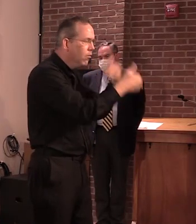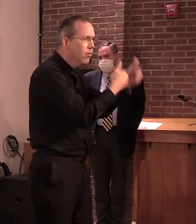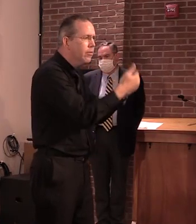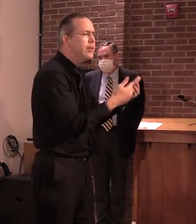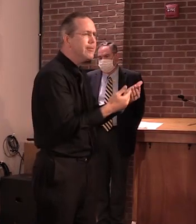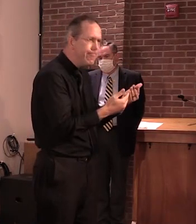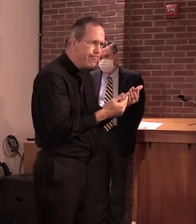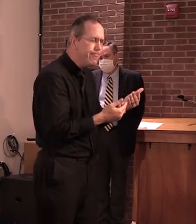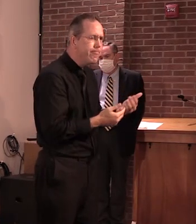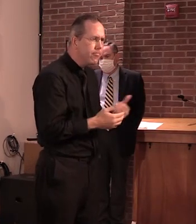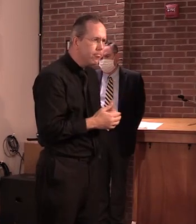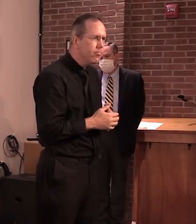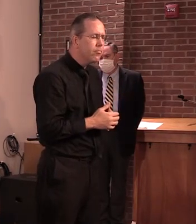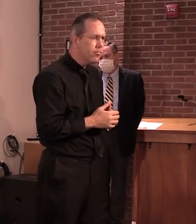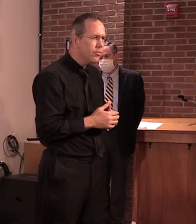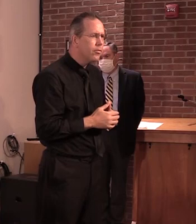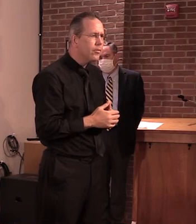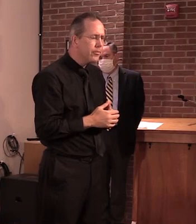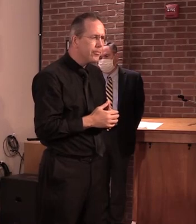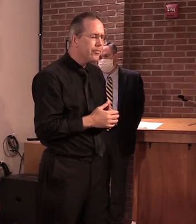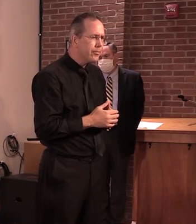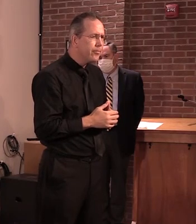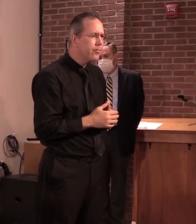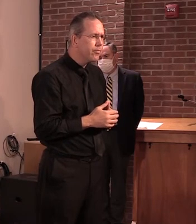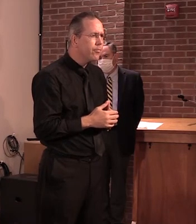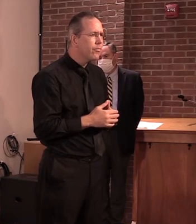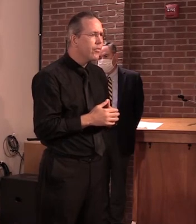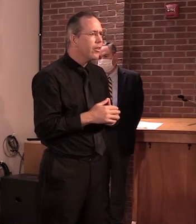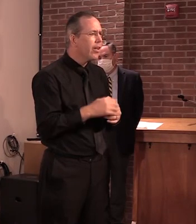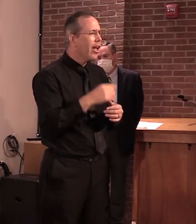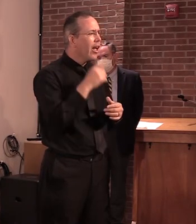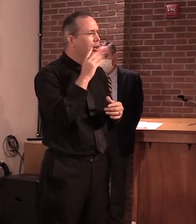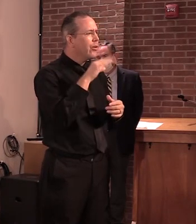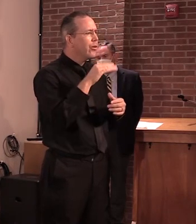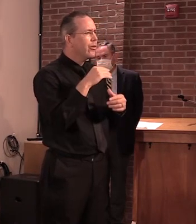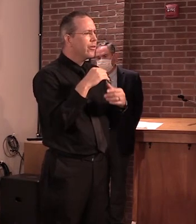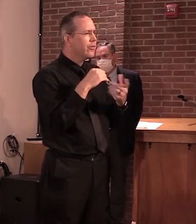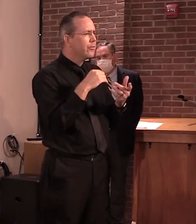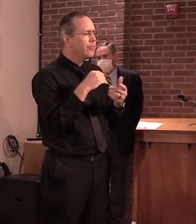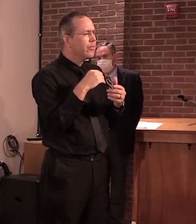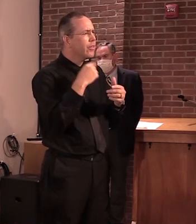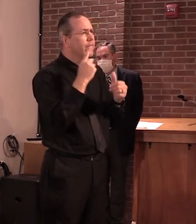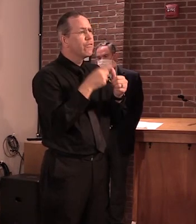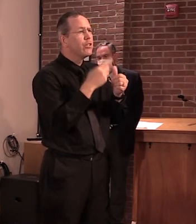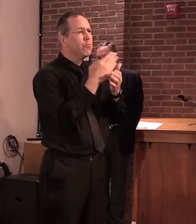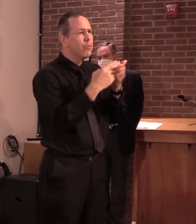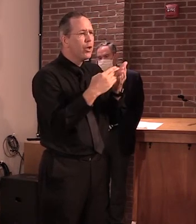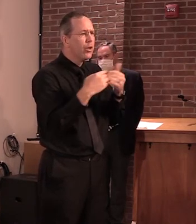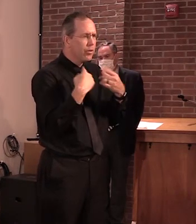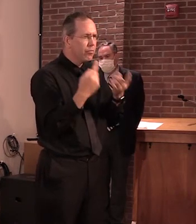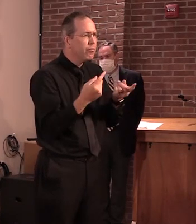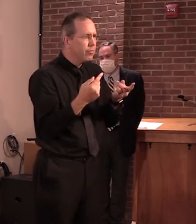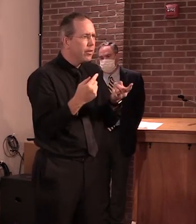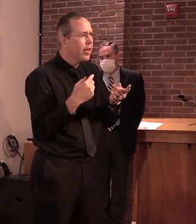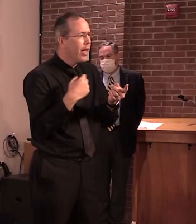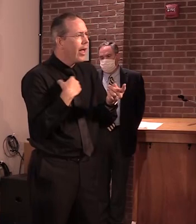on a day-to-day basis in the first quarter of 2020, based upon what I asked them to do, is to focus on the response to